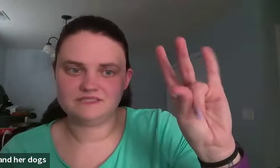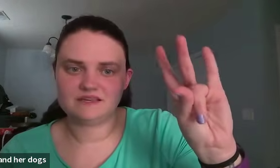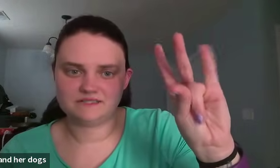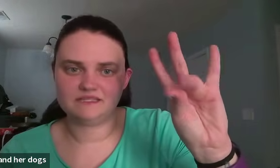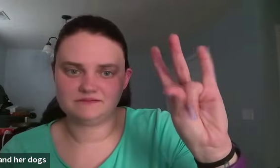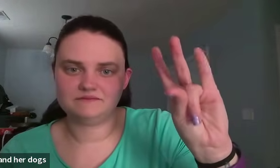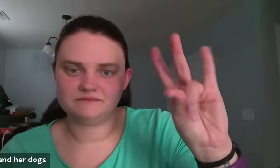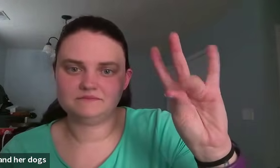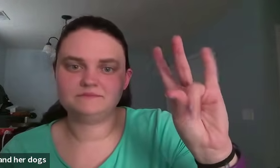17.